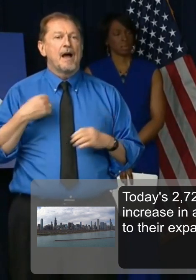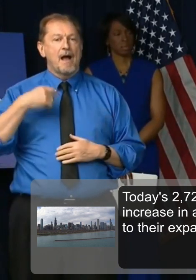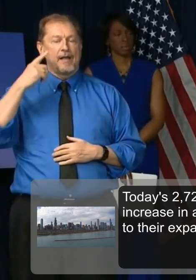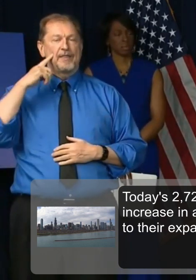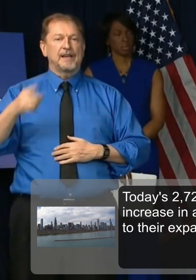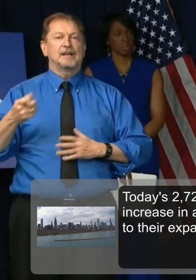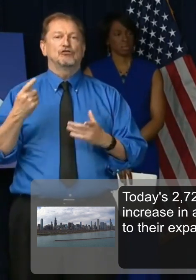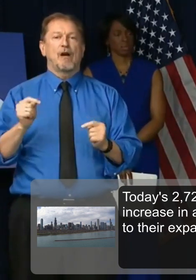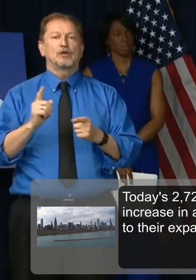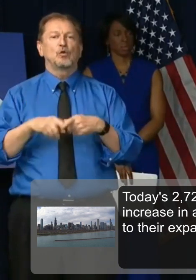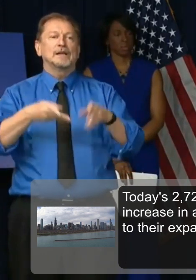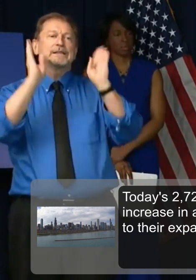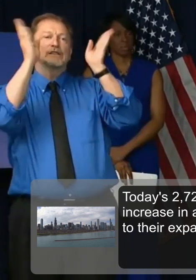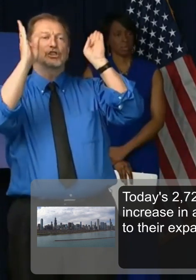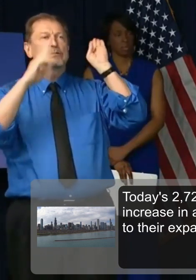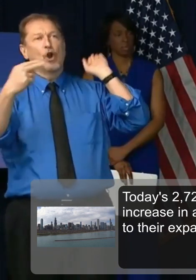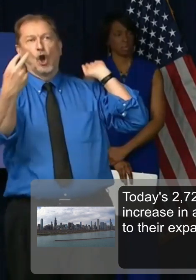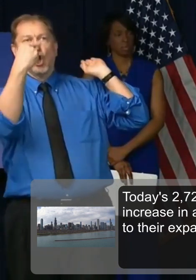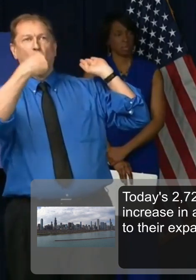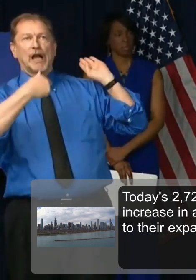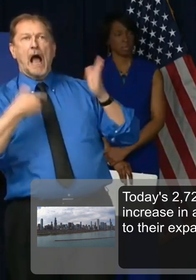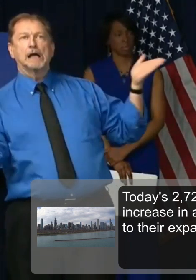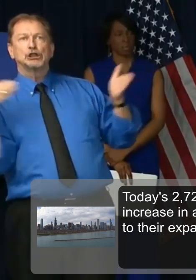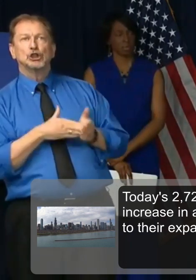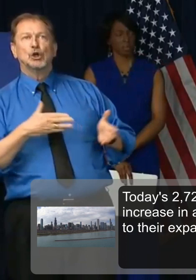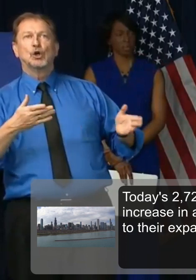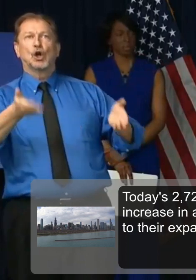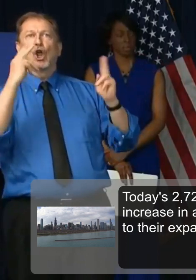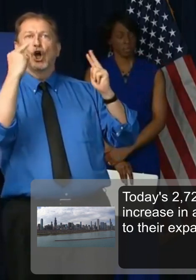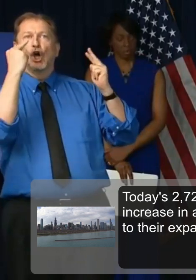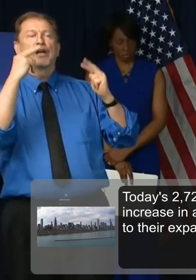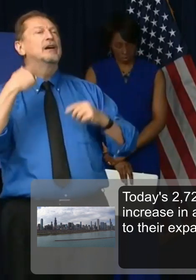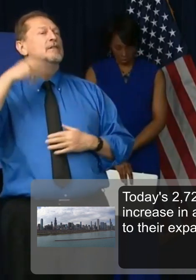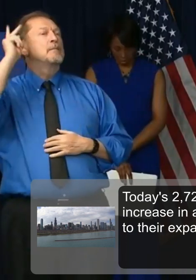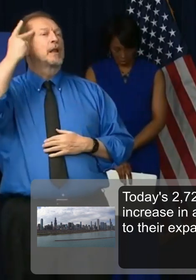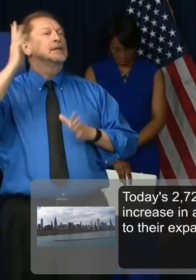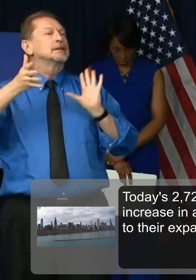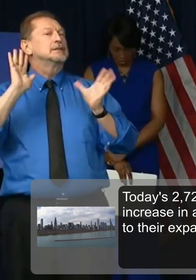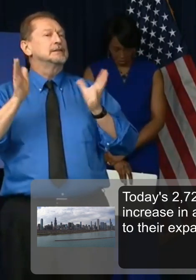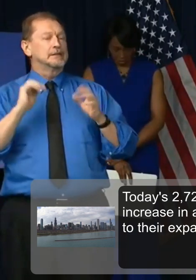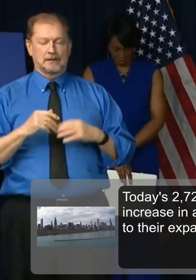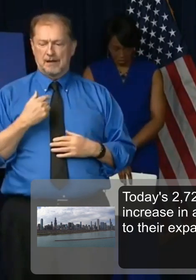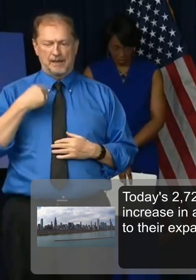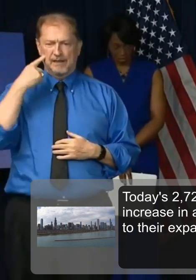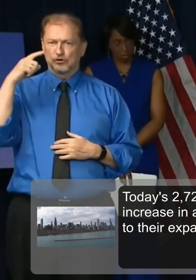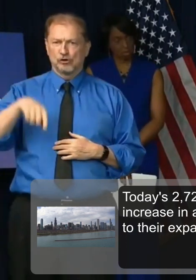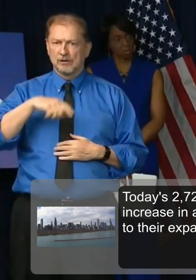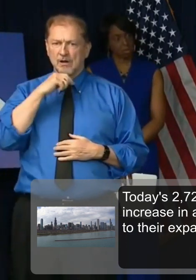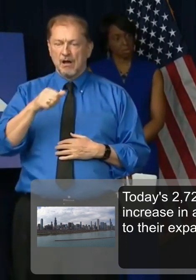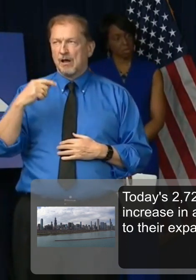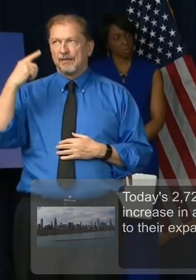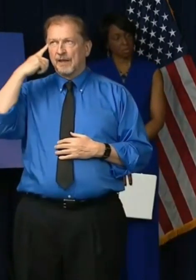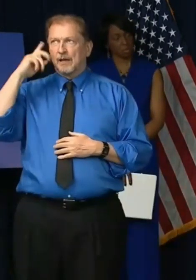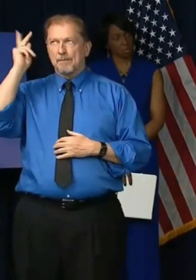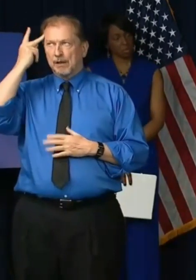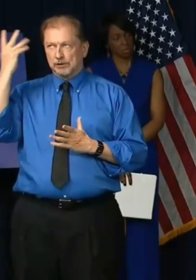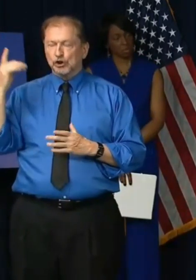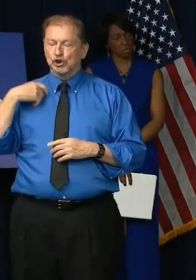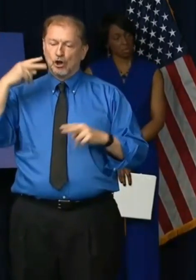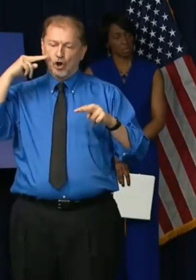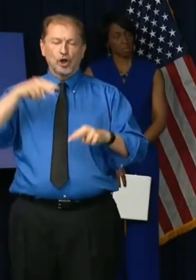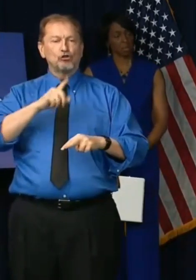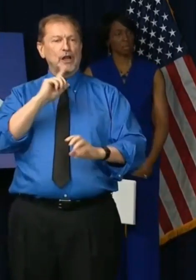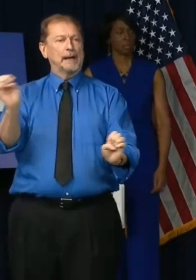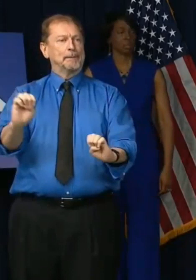political maneuver at a time when we probably shouldn't be dealing with politics, but rather simply addressing